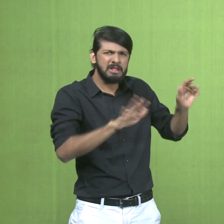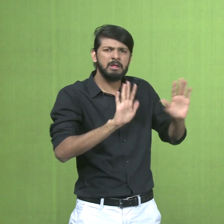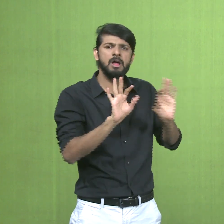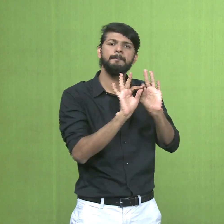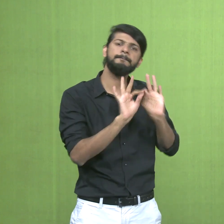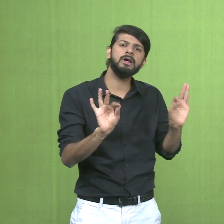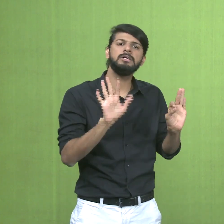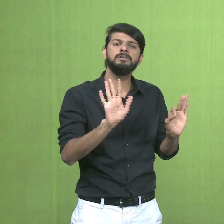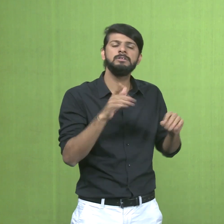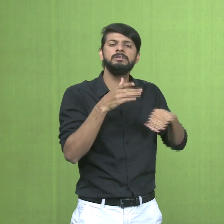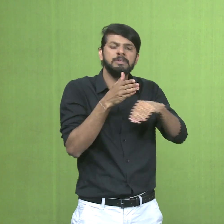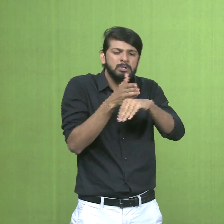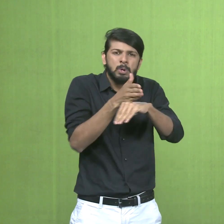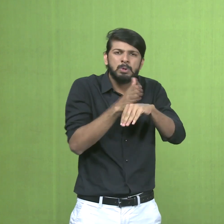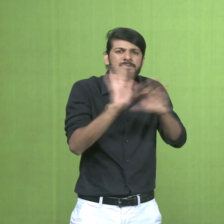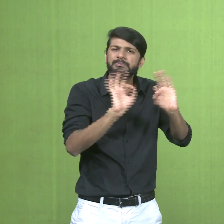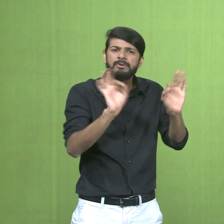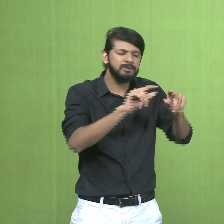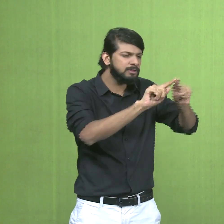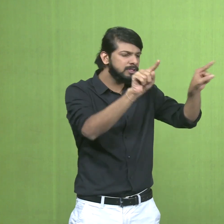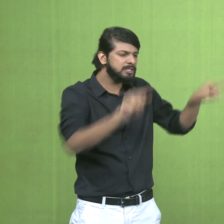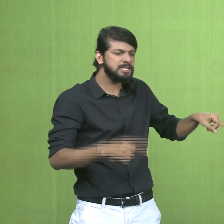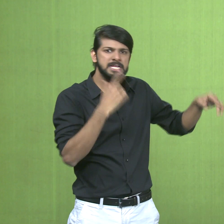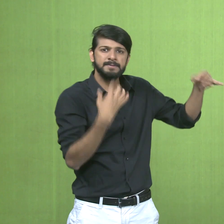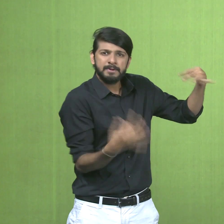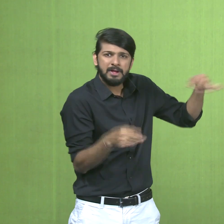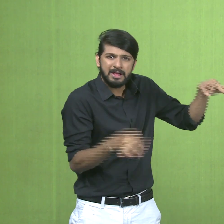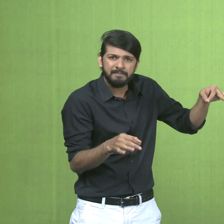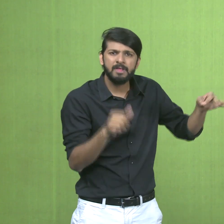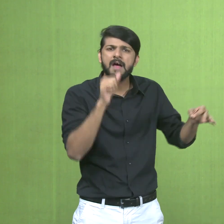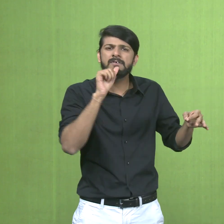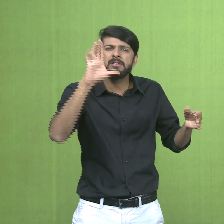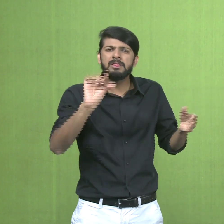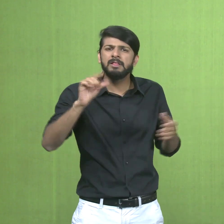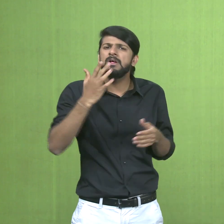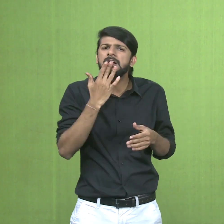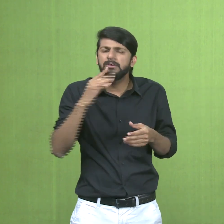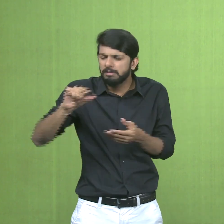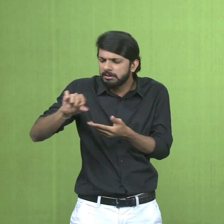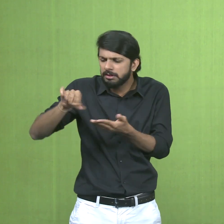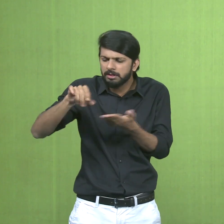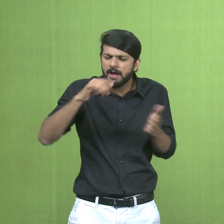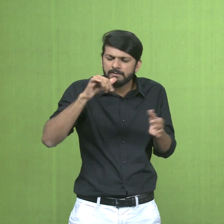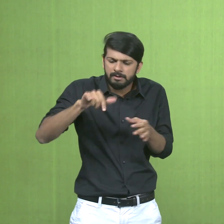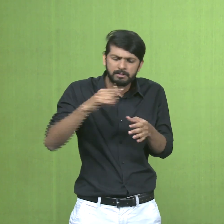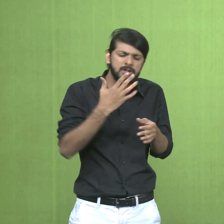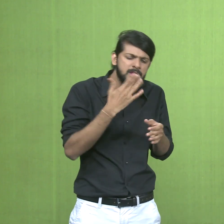To keep the costs low of making these individual panels, the patuas would use